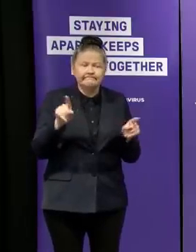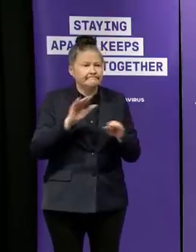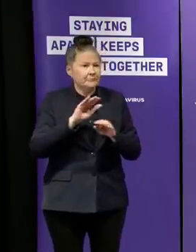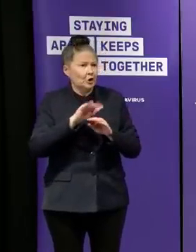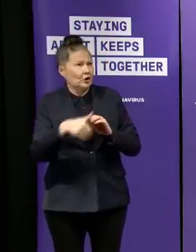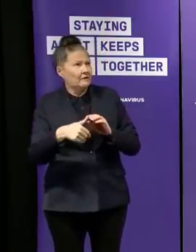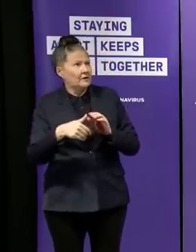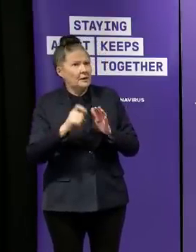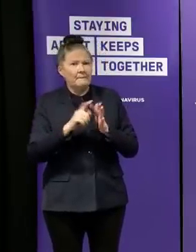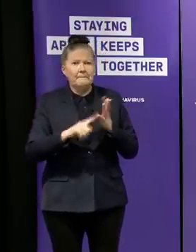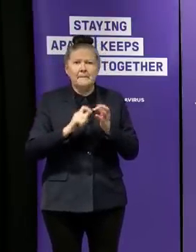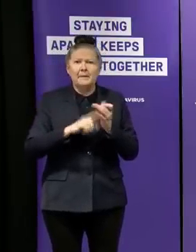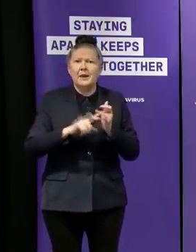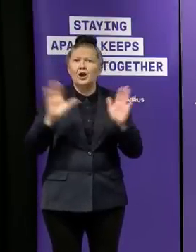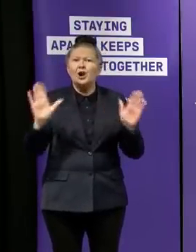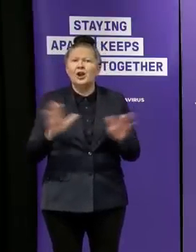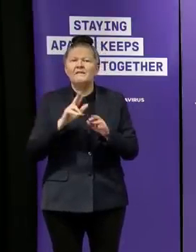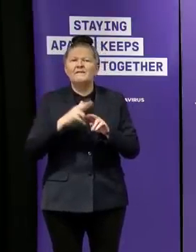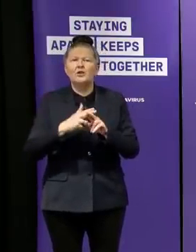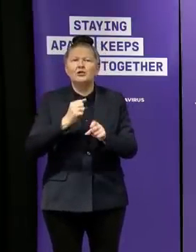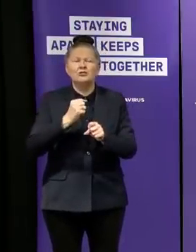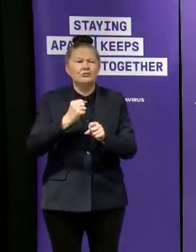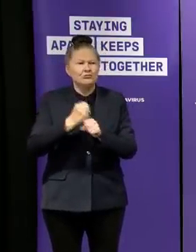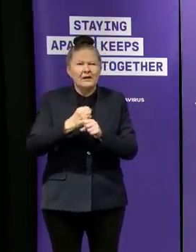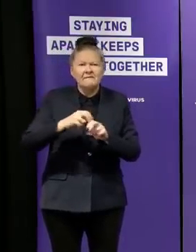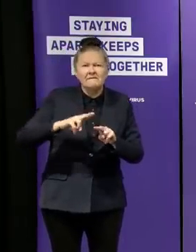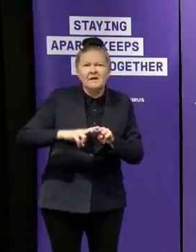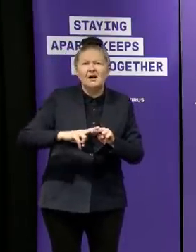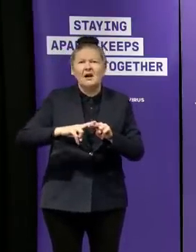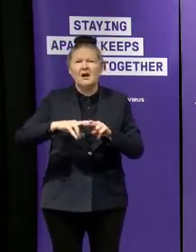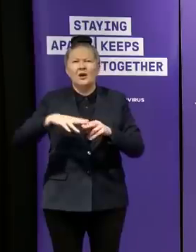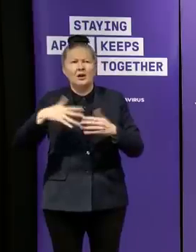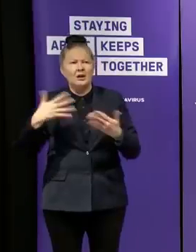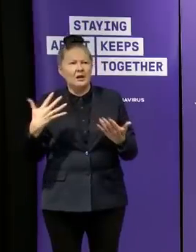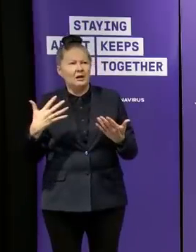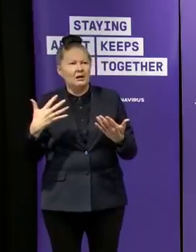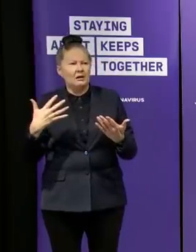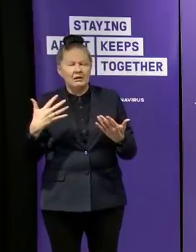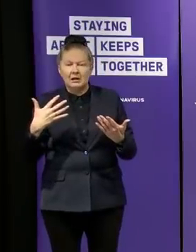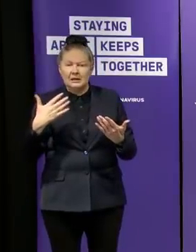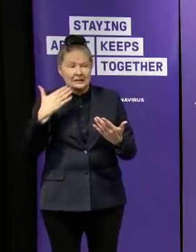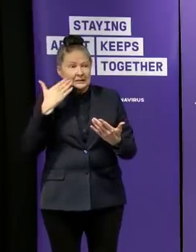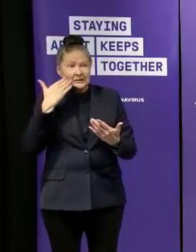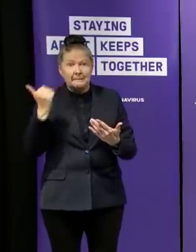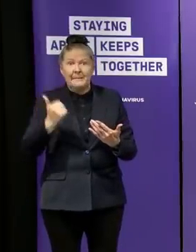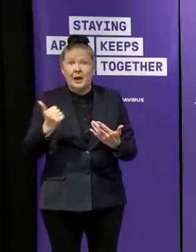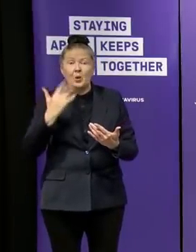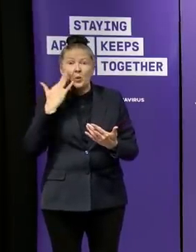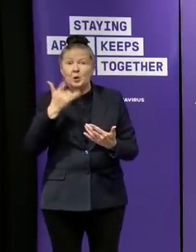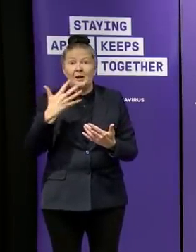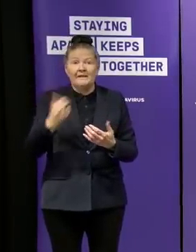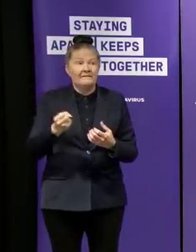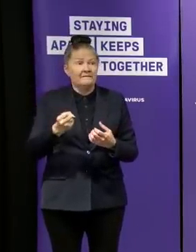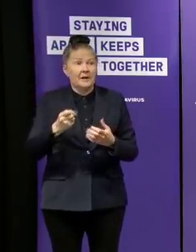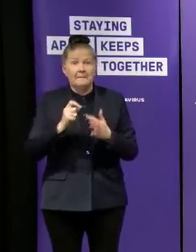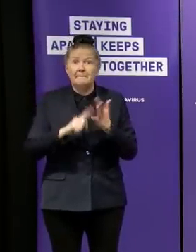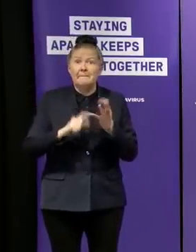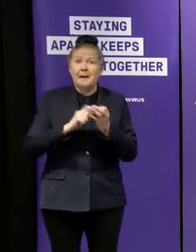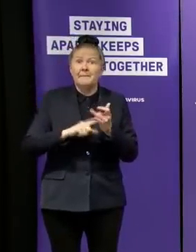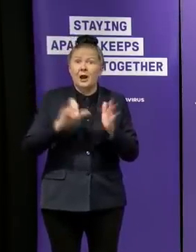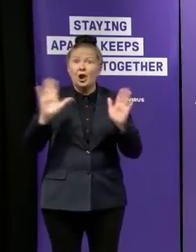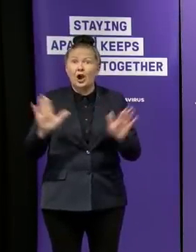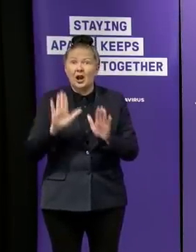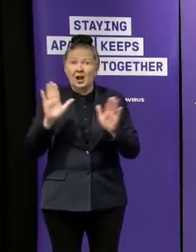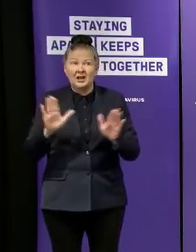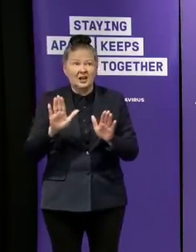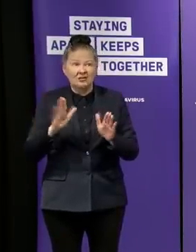holiday today. I'm sure that no matter when that public holiday was celebrated, it's going to be a different public holiday than it would otherwise be,